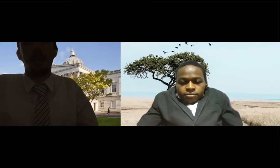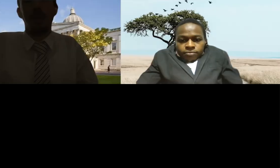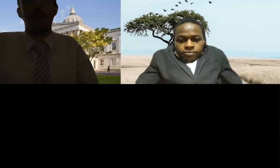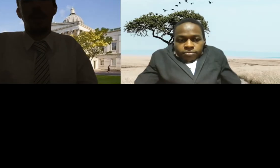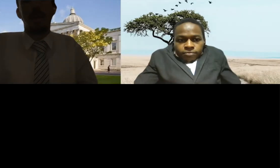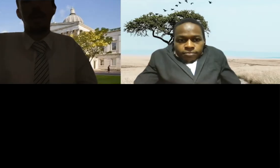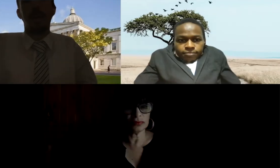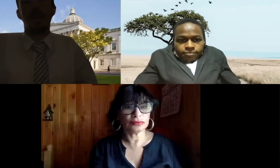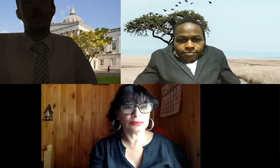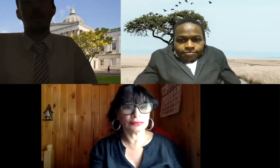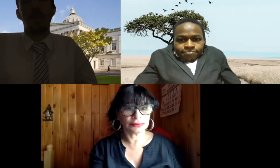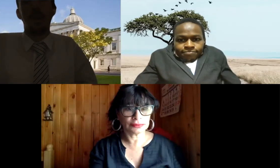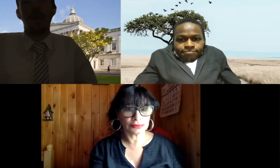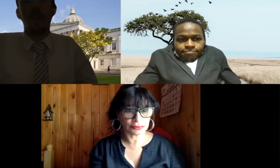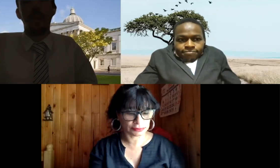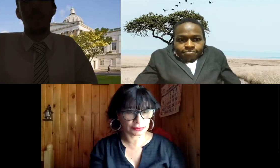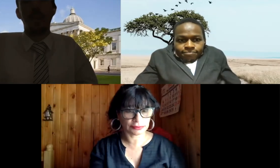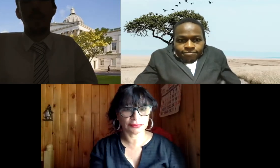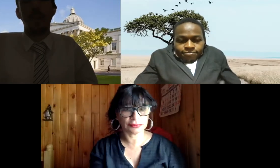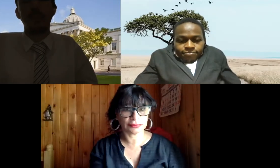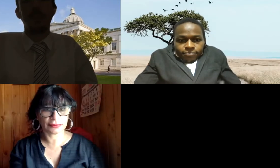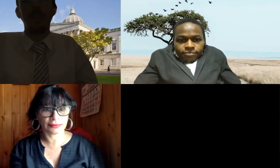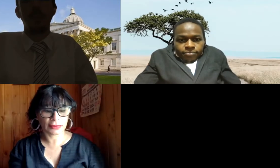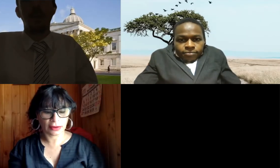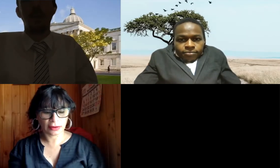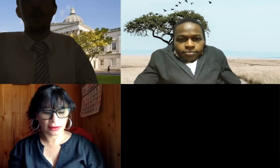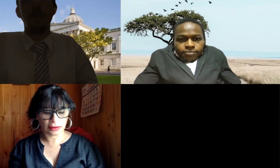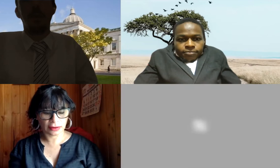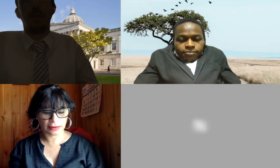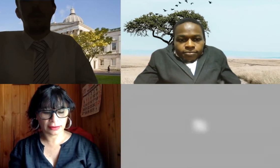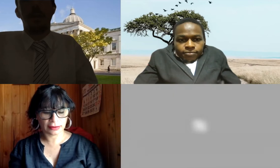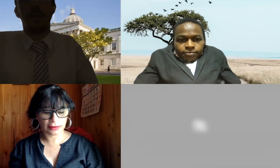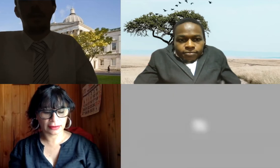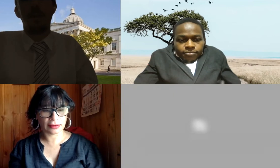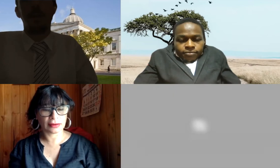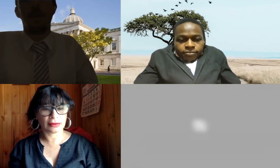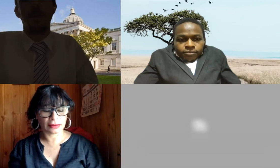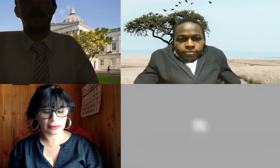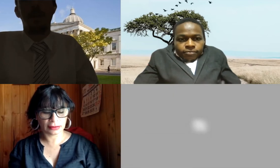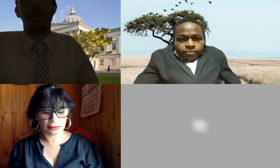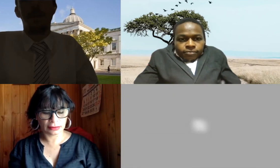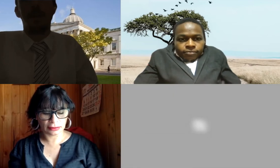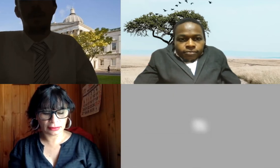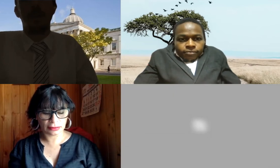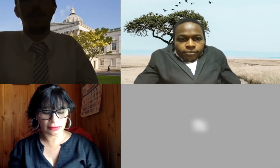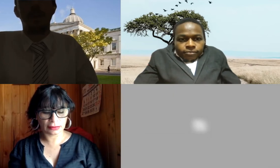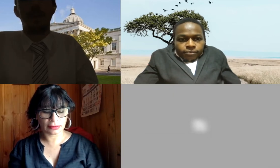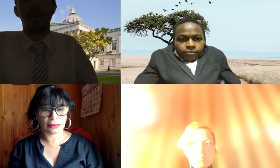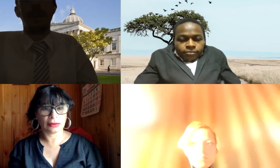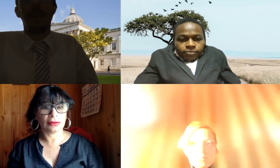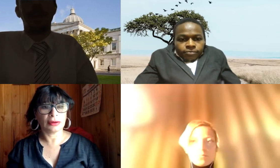extremely talented and extraordinary people with us. The first on my list, in no particular